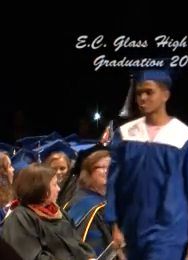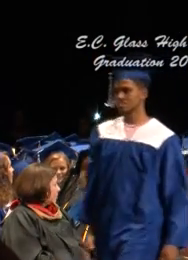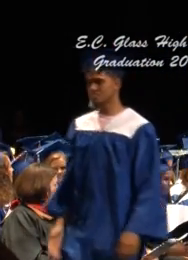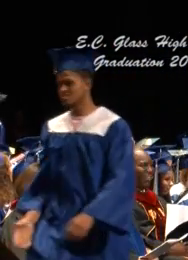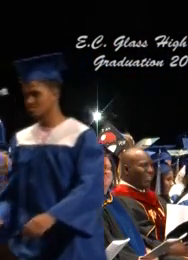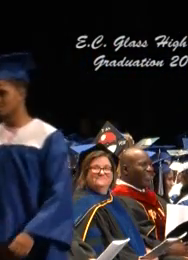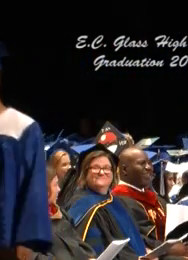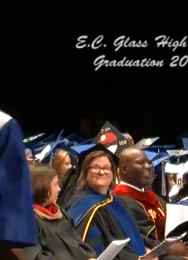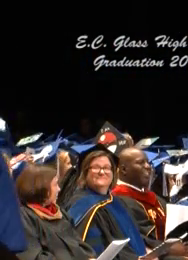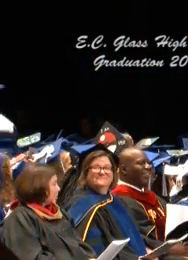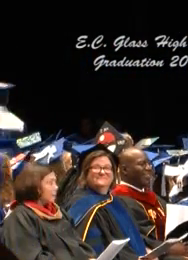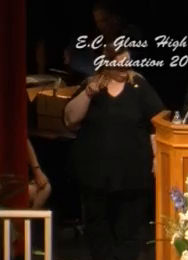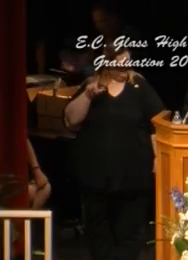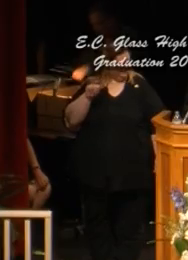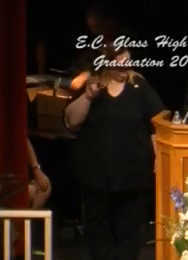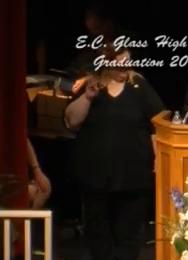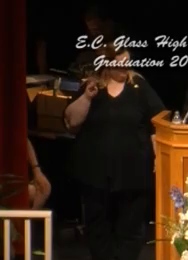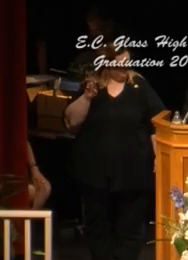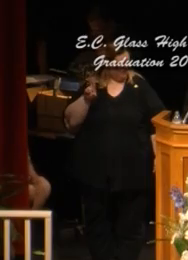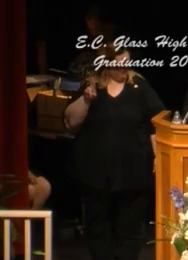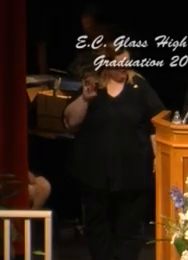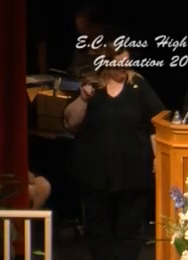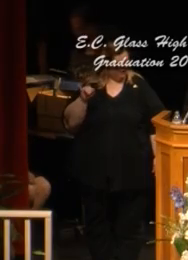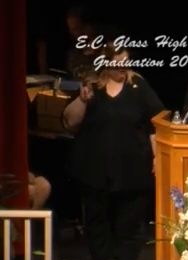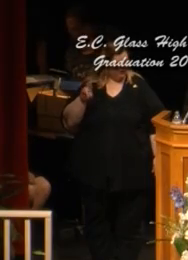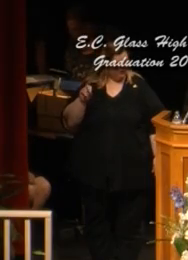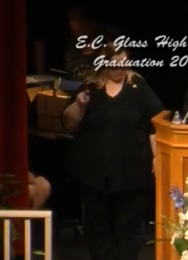Vladimir Mauricio Giron.